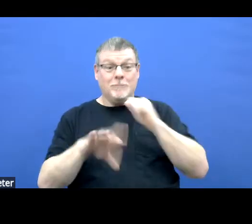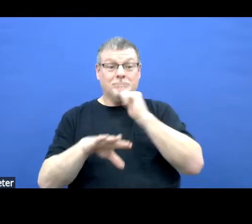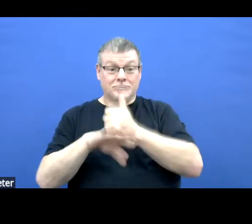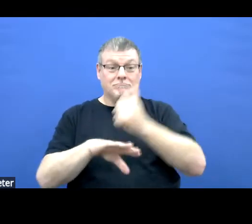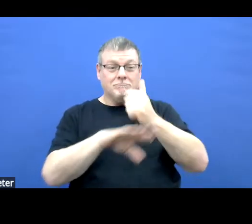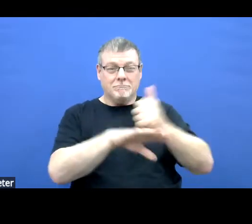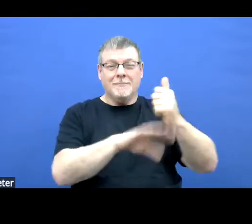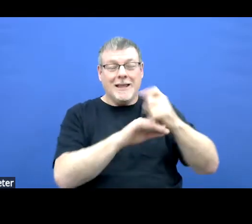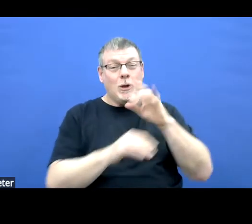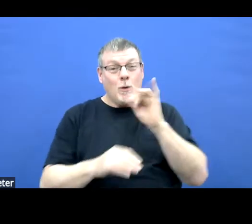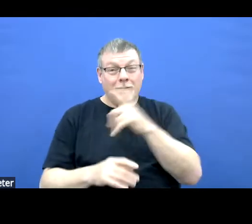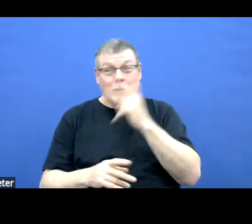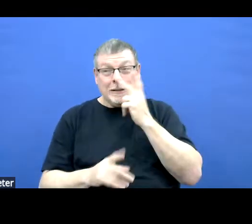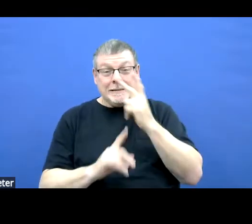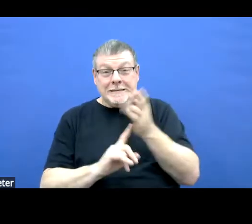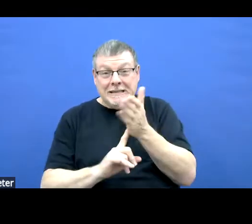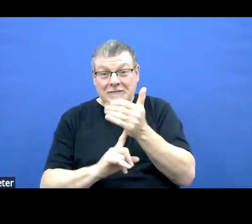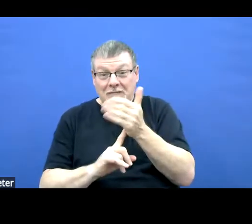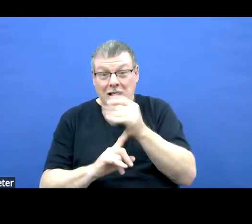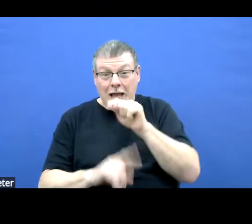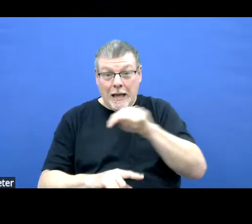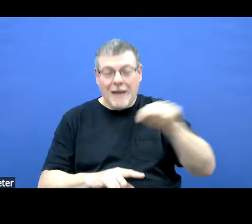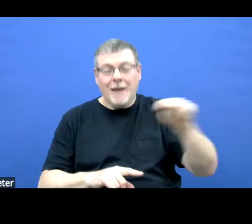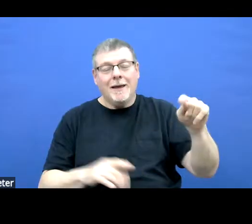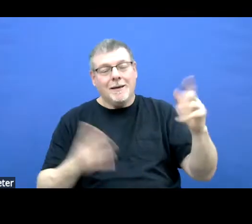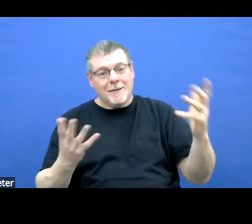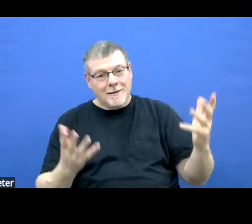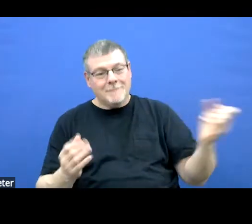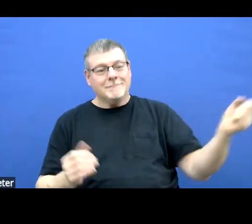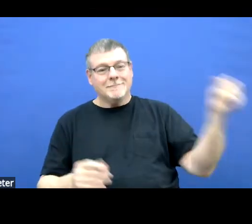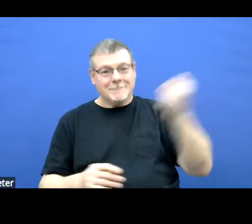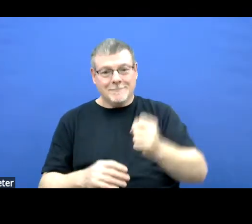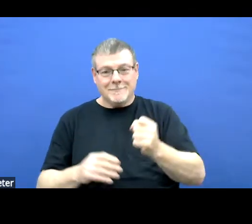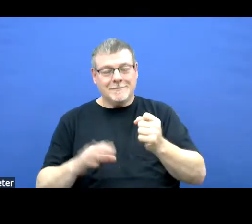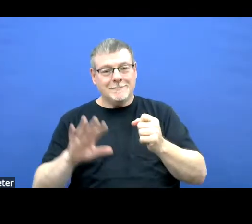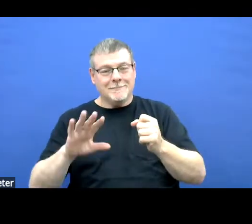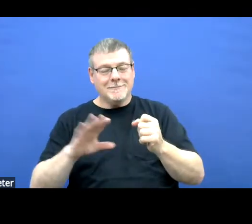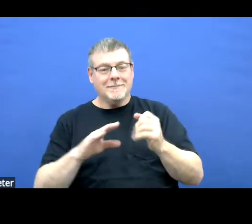in. So if you're seeing the little flags, they're calling in the know before you digs.